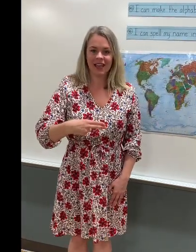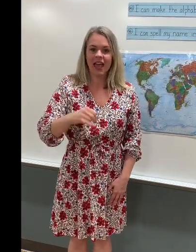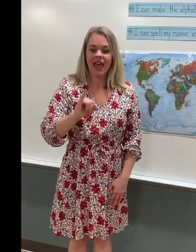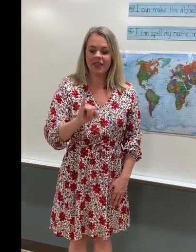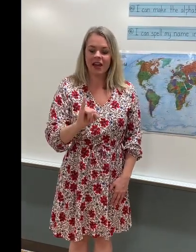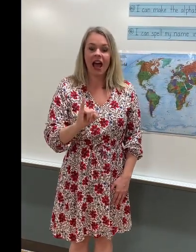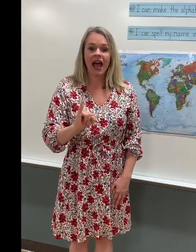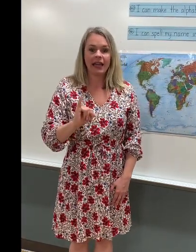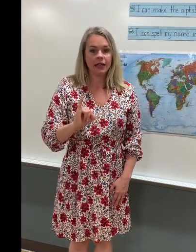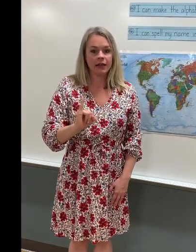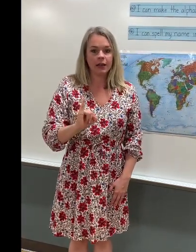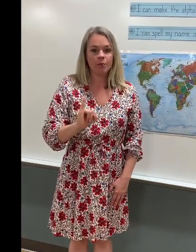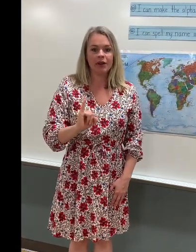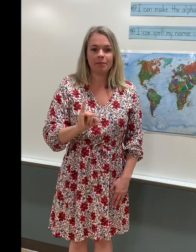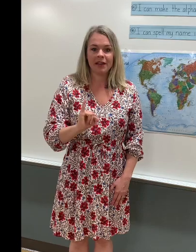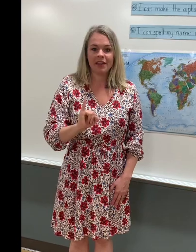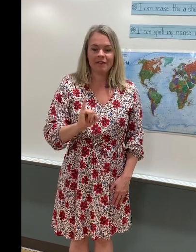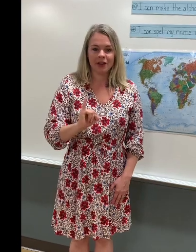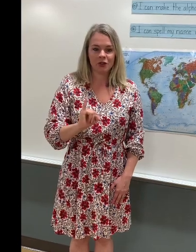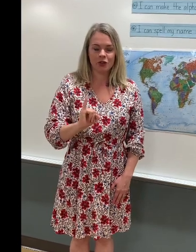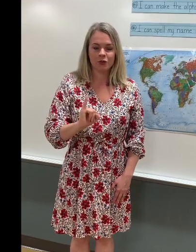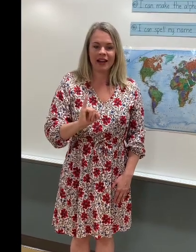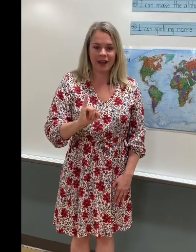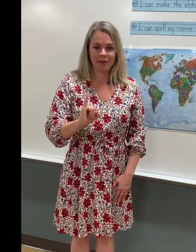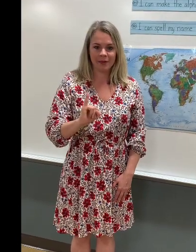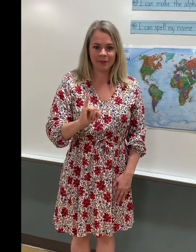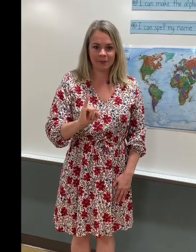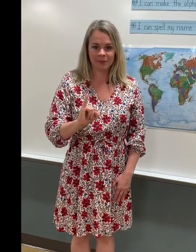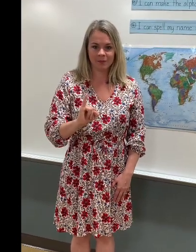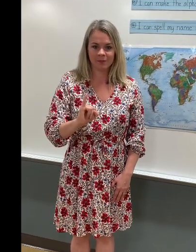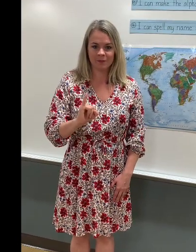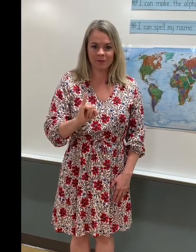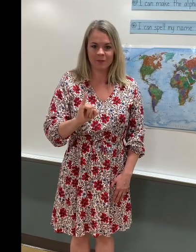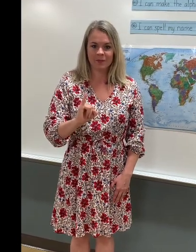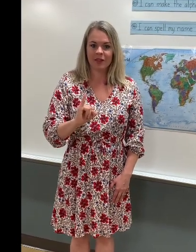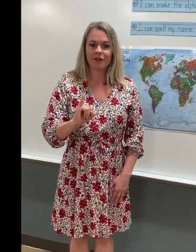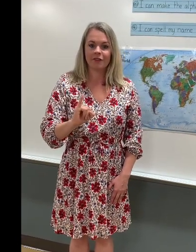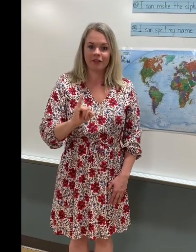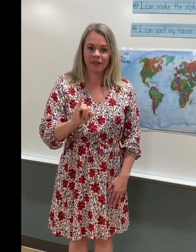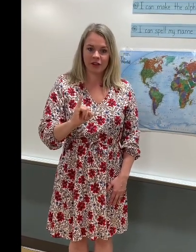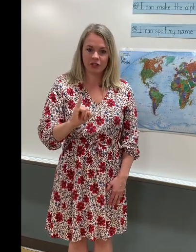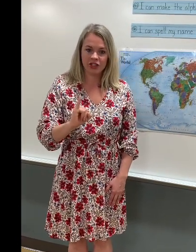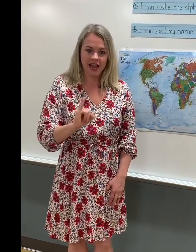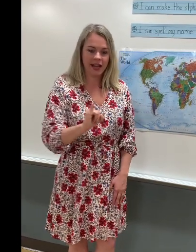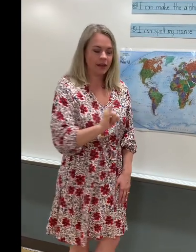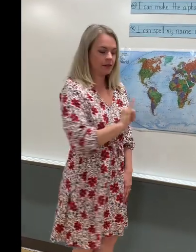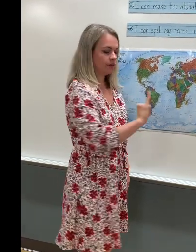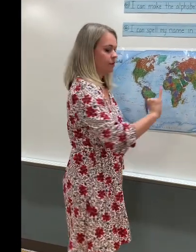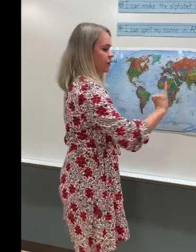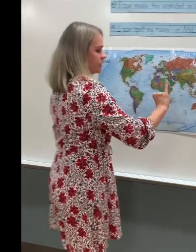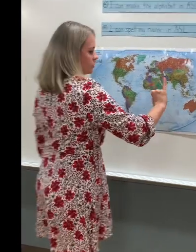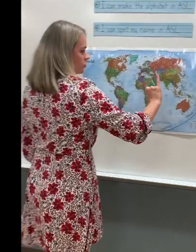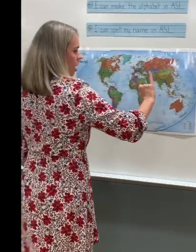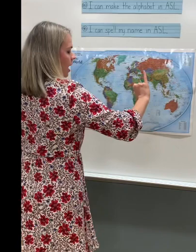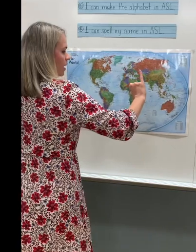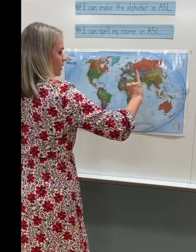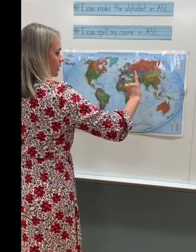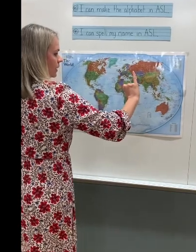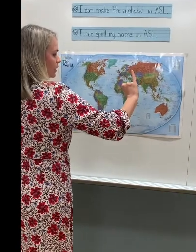And then I point pinky finger straight up. For the letter J, we're gonna draw